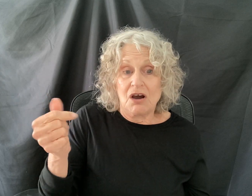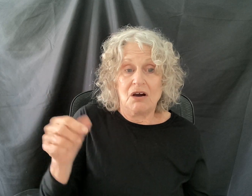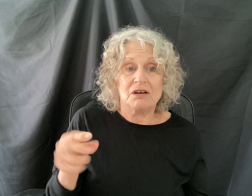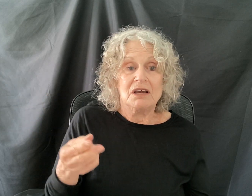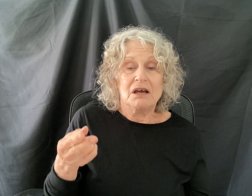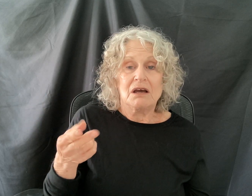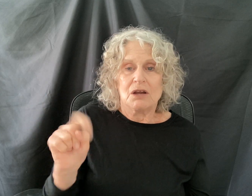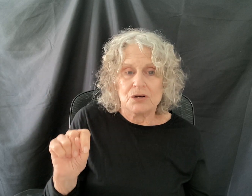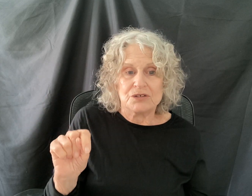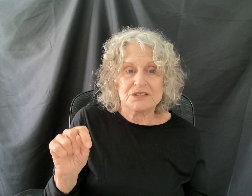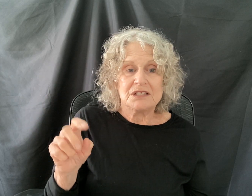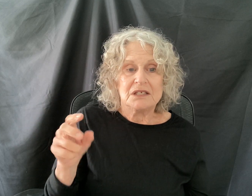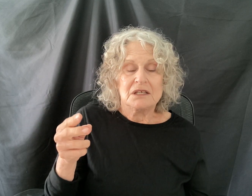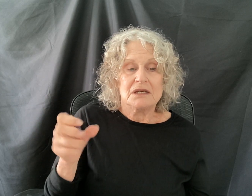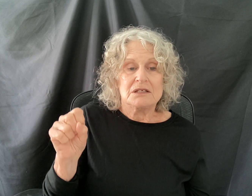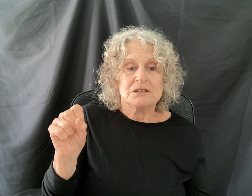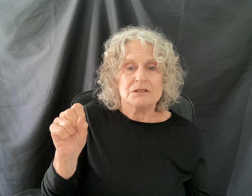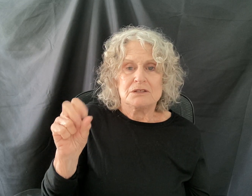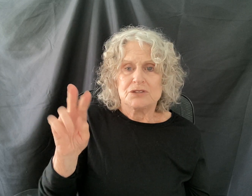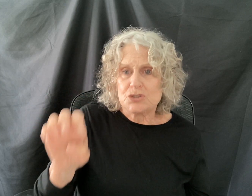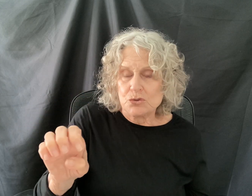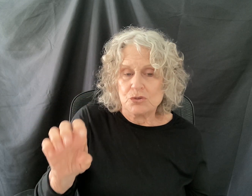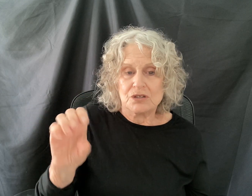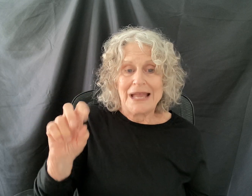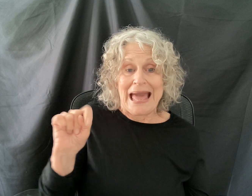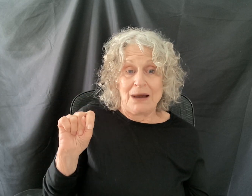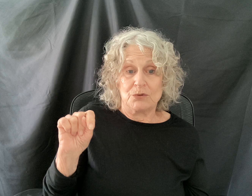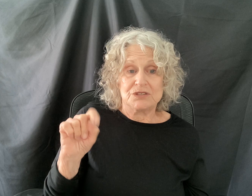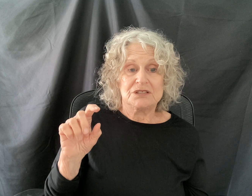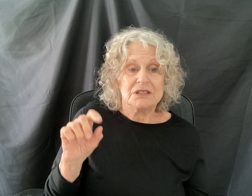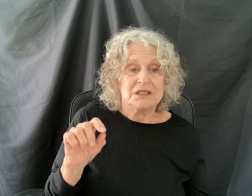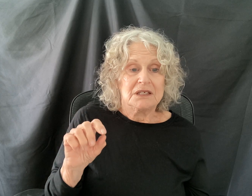dog, hurt, sure, out,